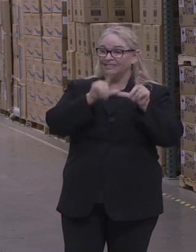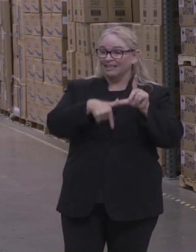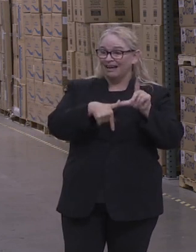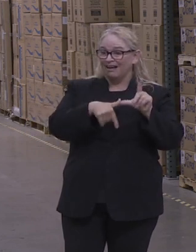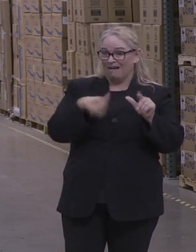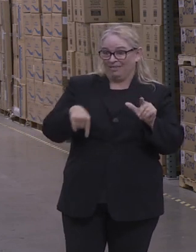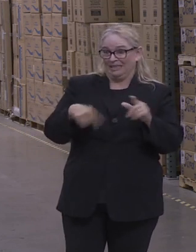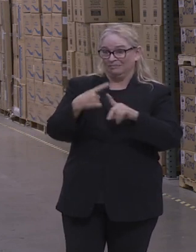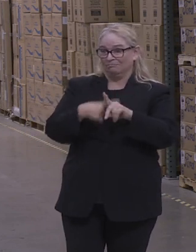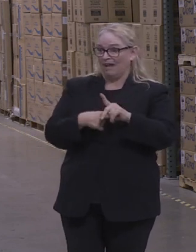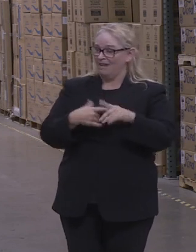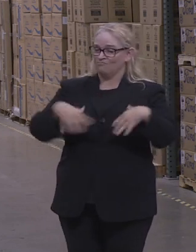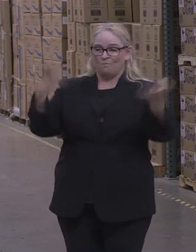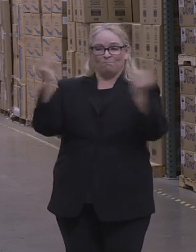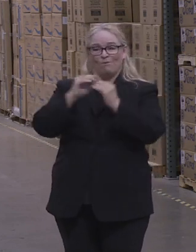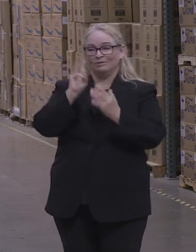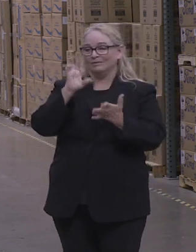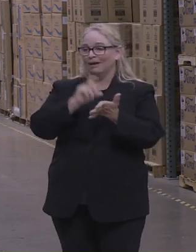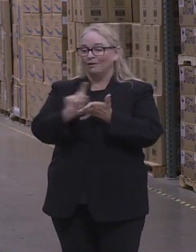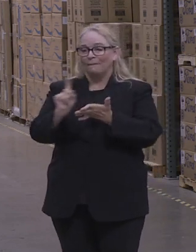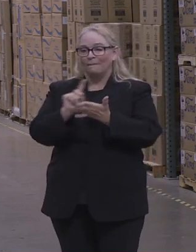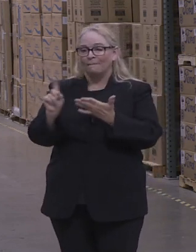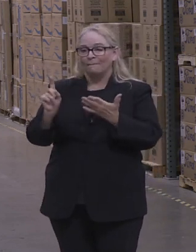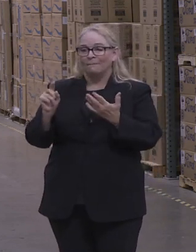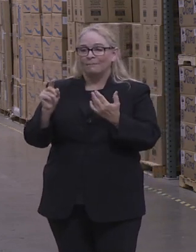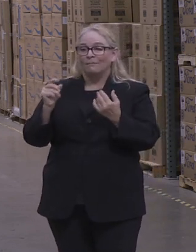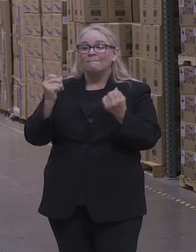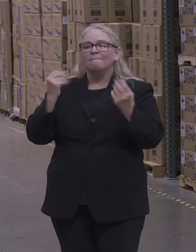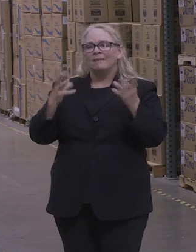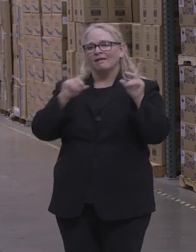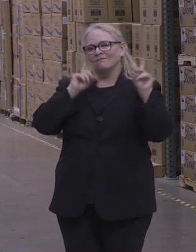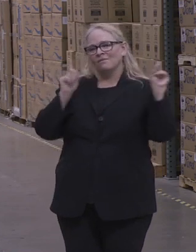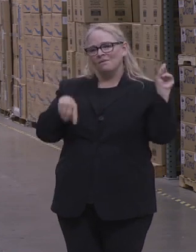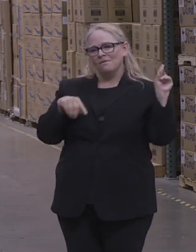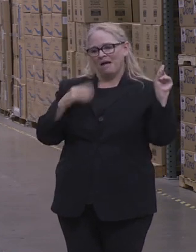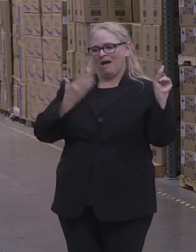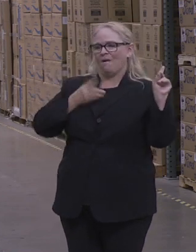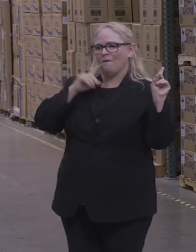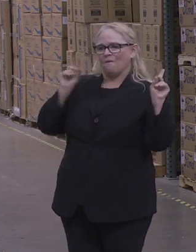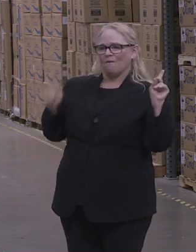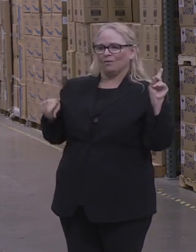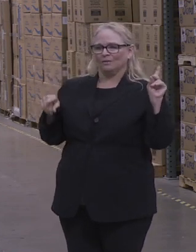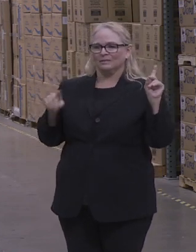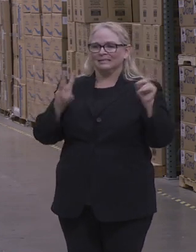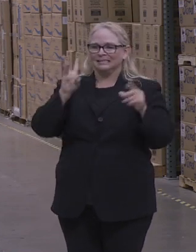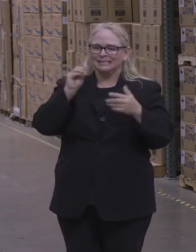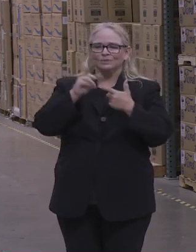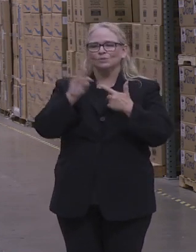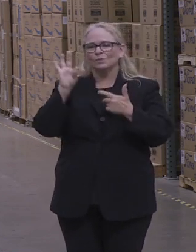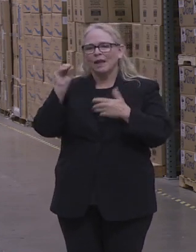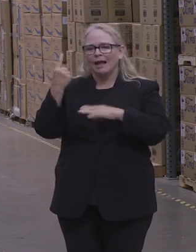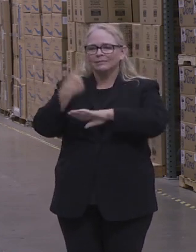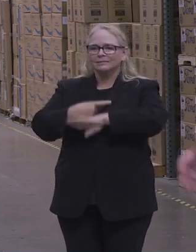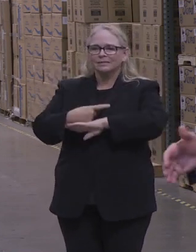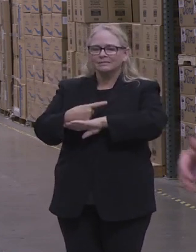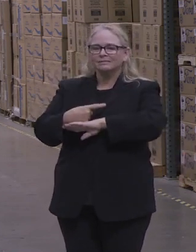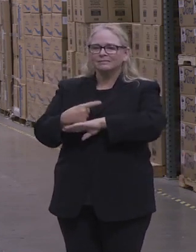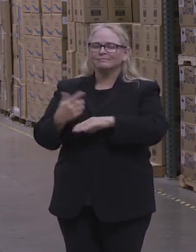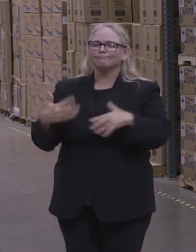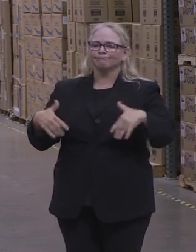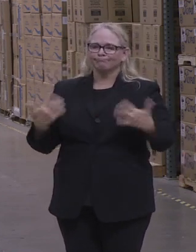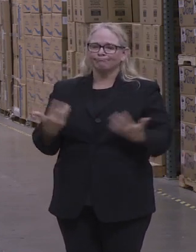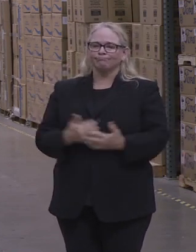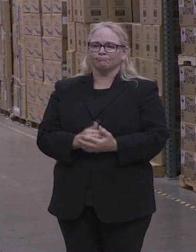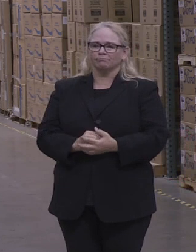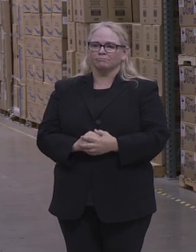prospects that many of the executive orders, not just those that I put out, those 60 to 90-day executive orders the Judicial Council put out, not just